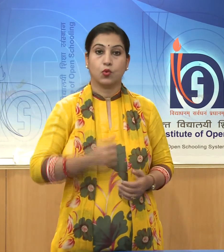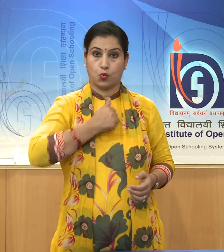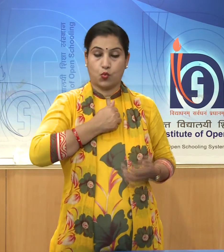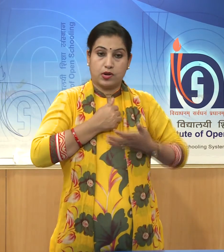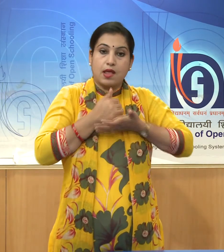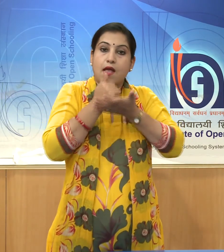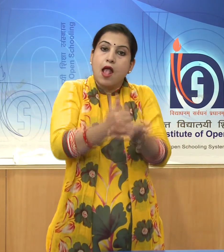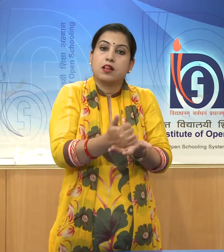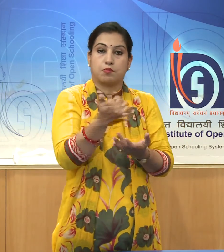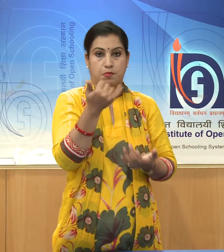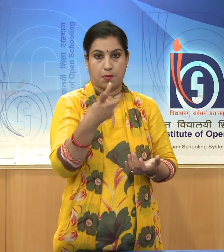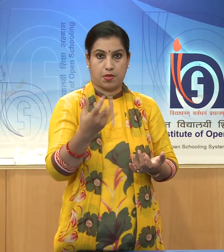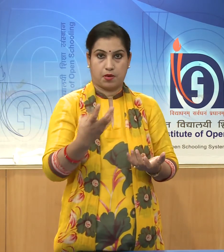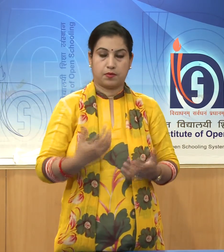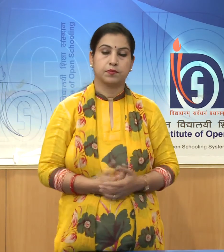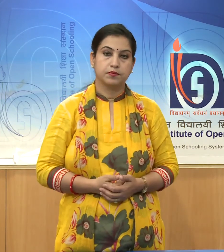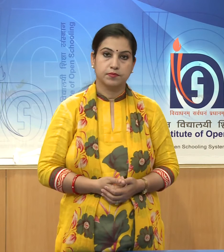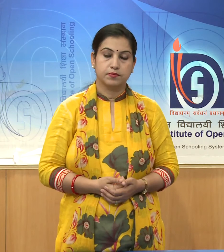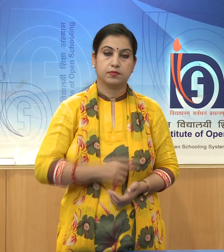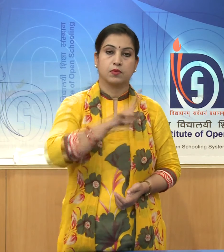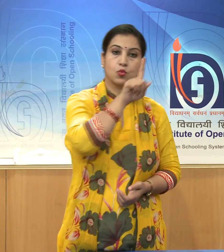our helpline number